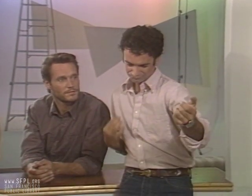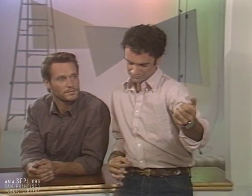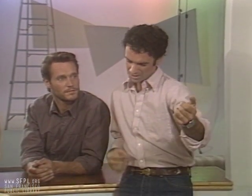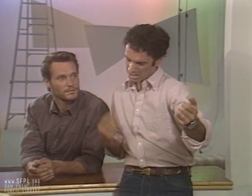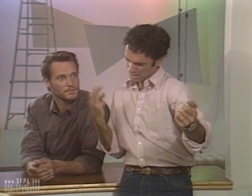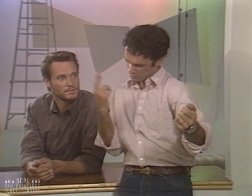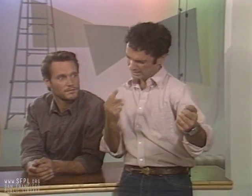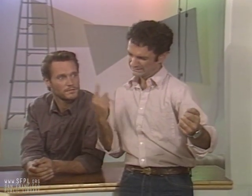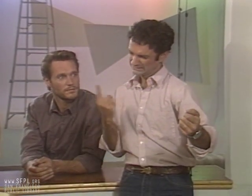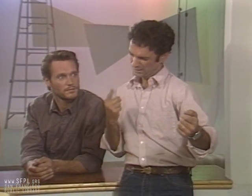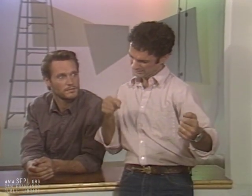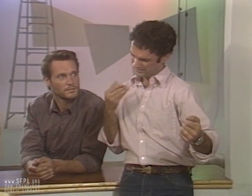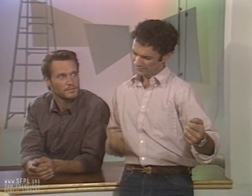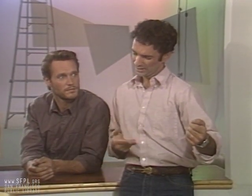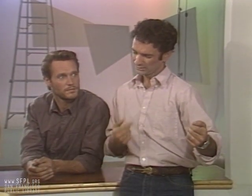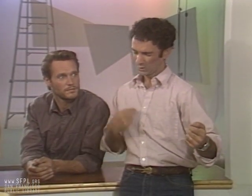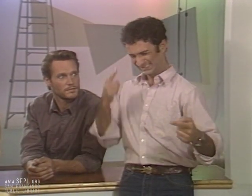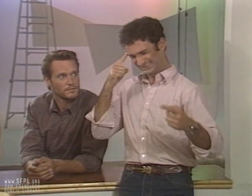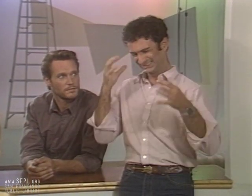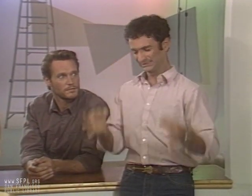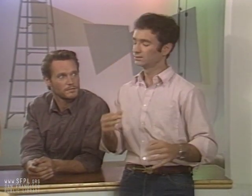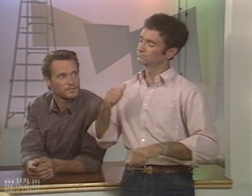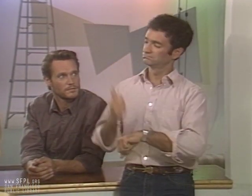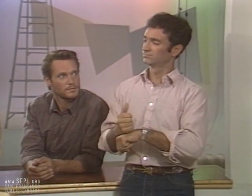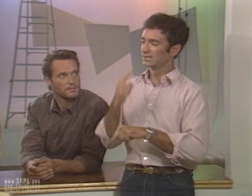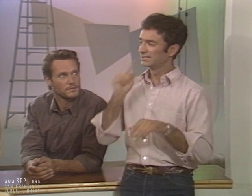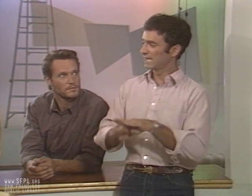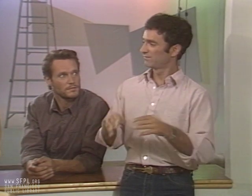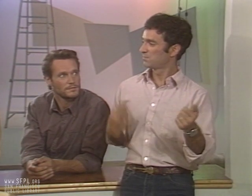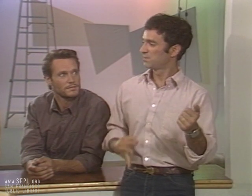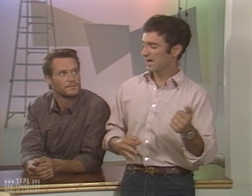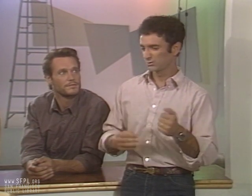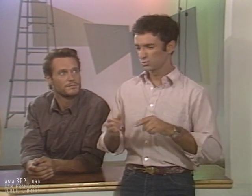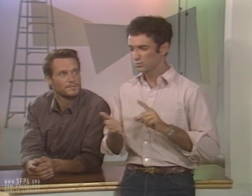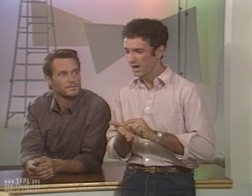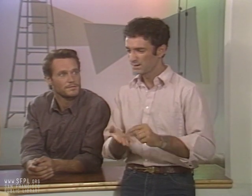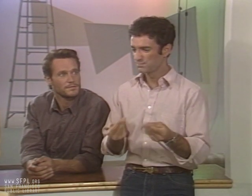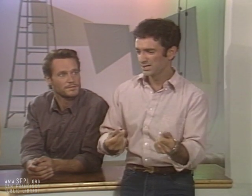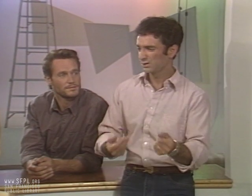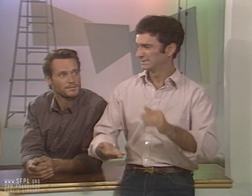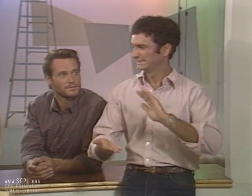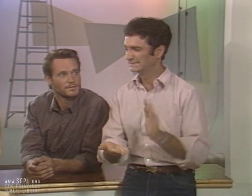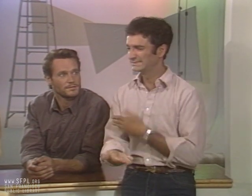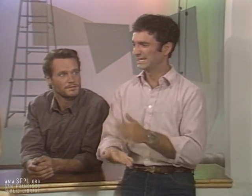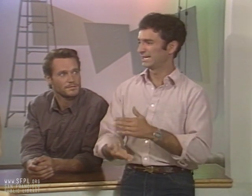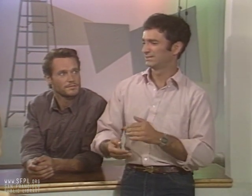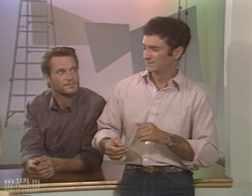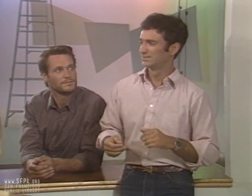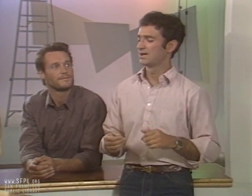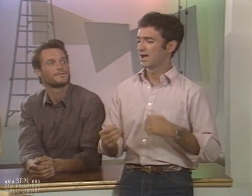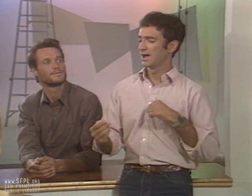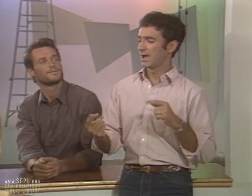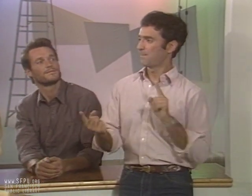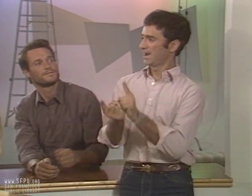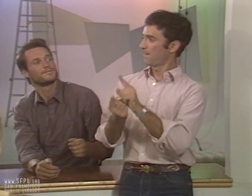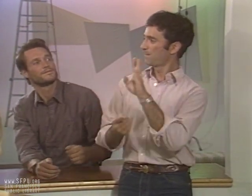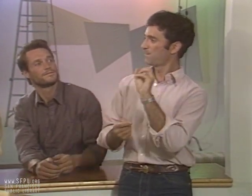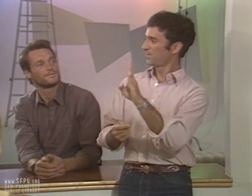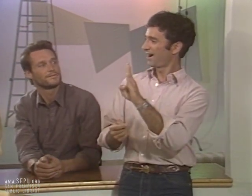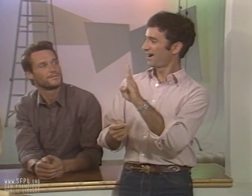knew something was there. So I decided to form my own deaf band. We wrote original material and did our own vocals. In fact, that's how I